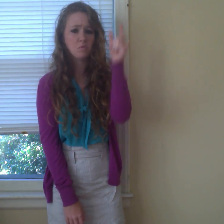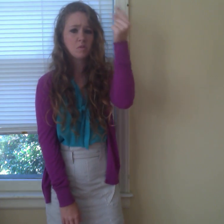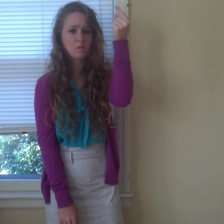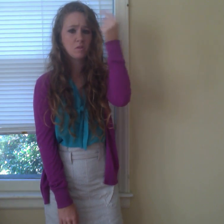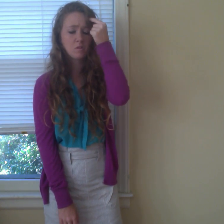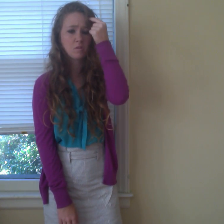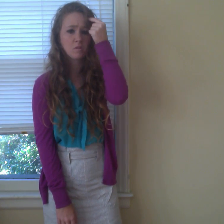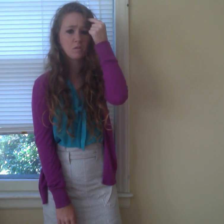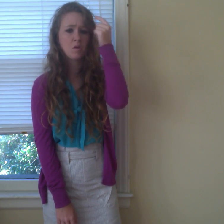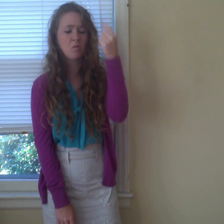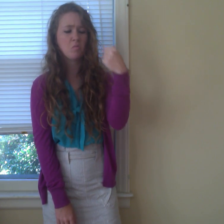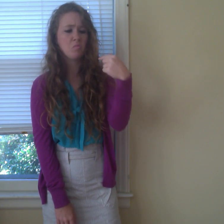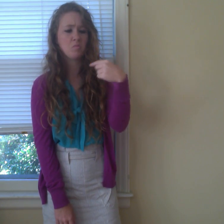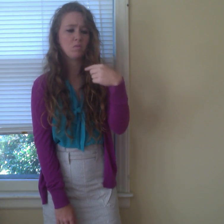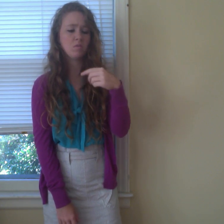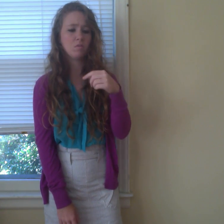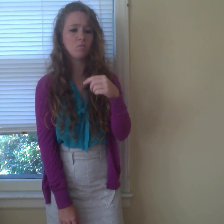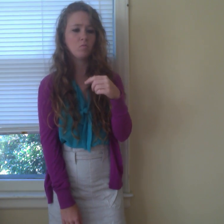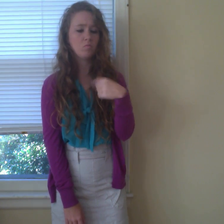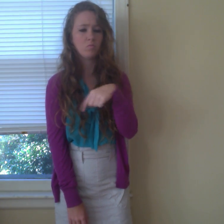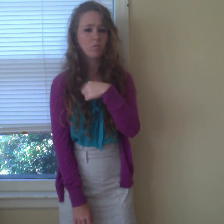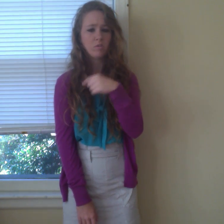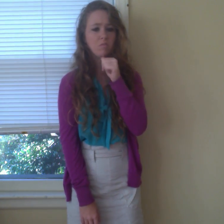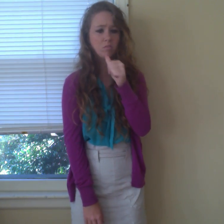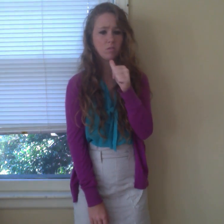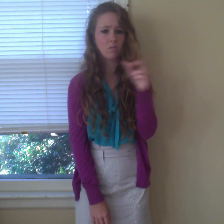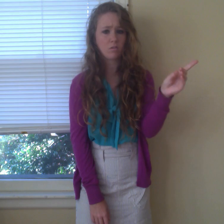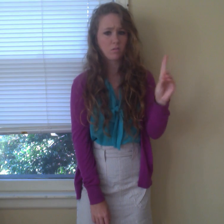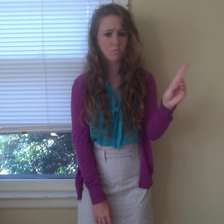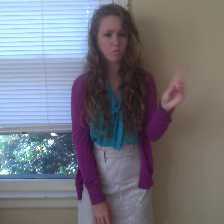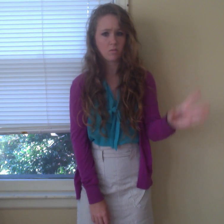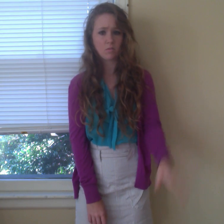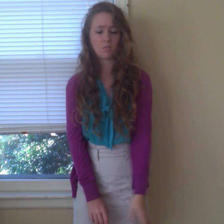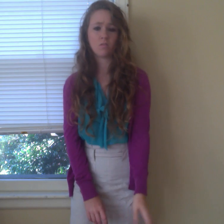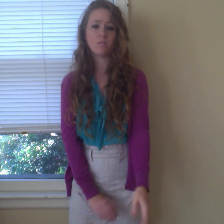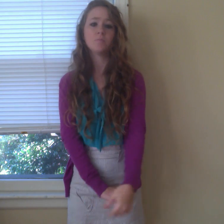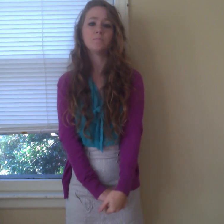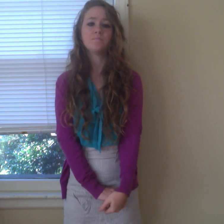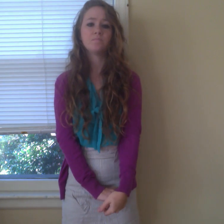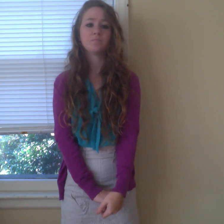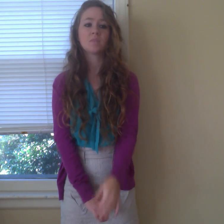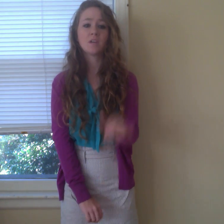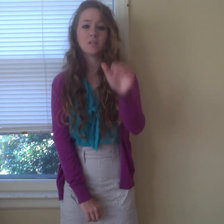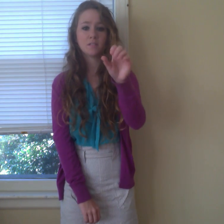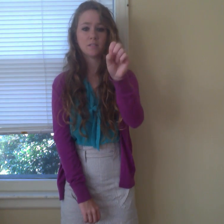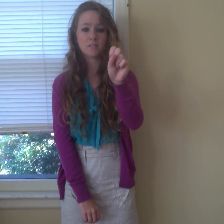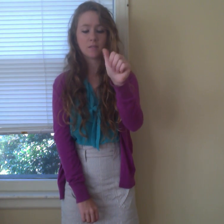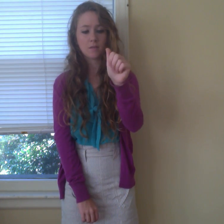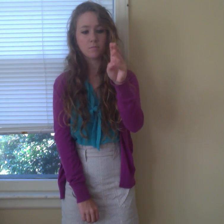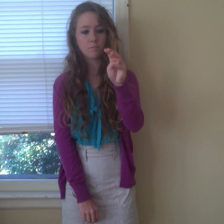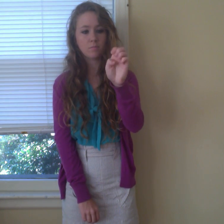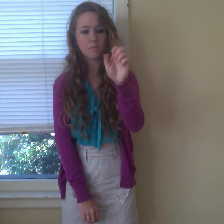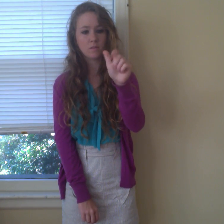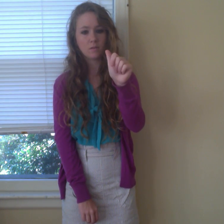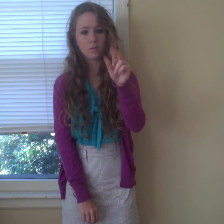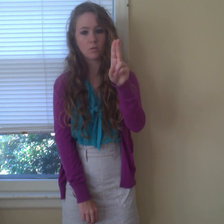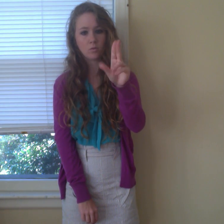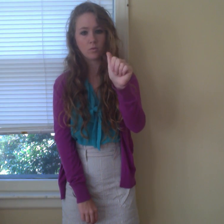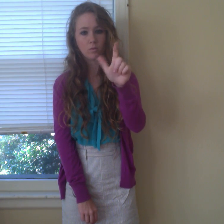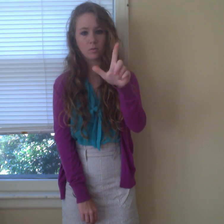extremes of democracy." Samuel Adams, a signer of the Declaration of Independence, stated, "Democracy never lasts